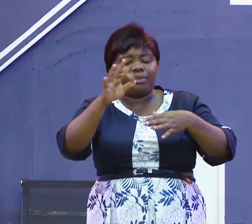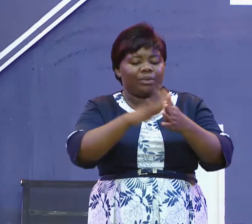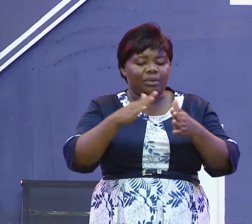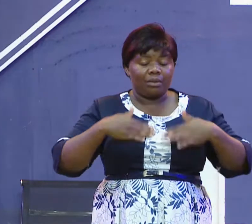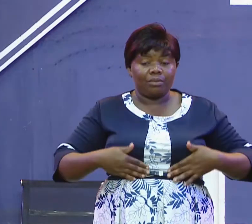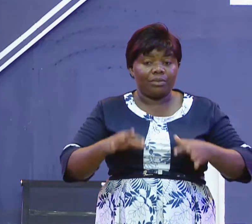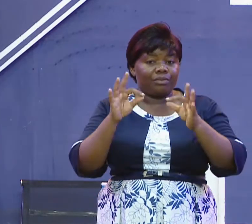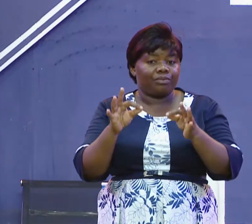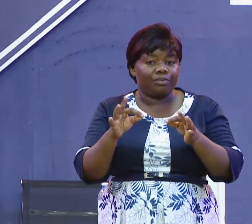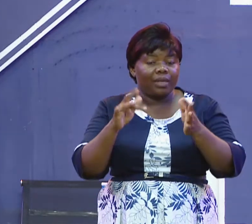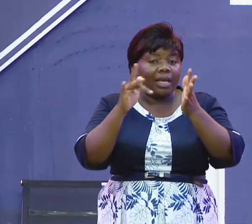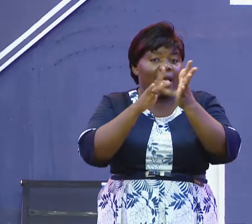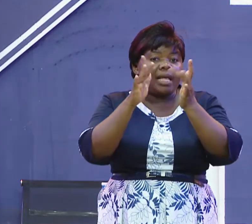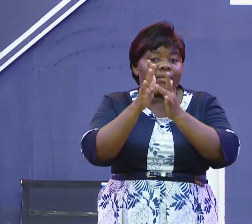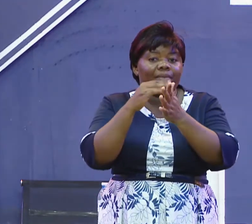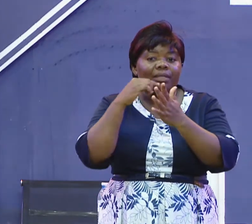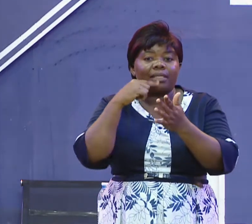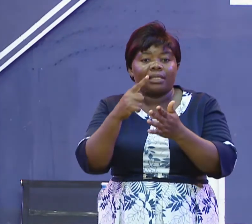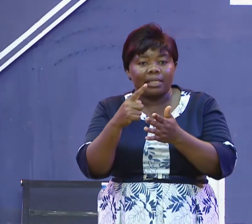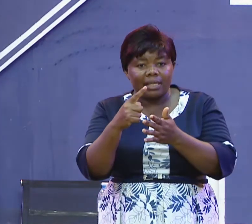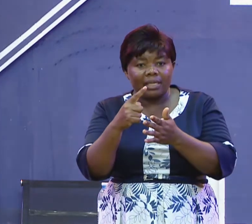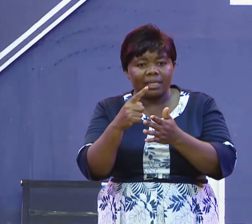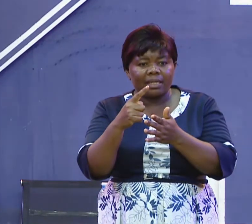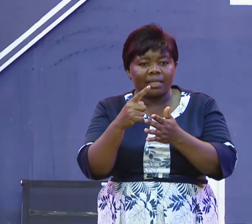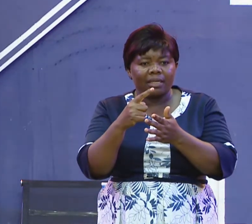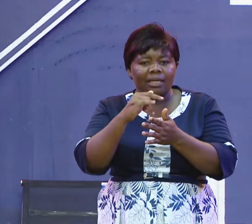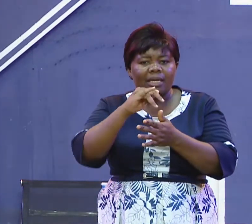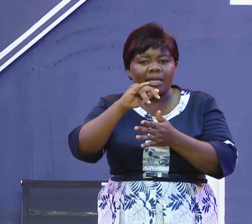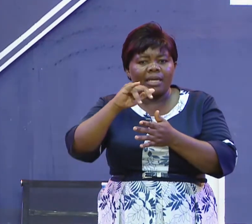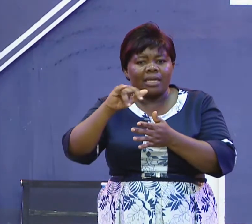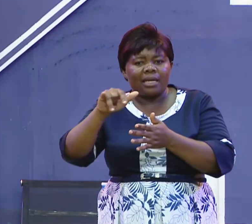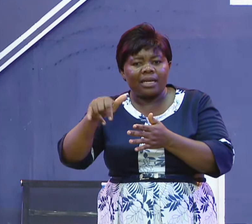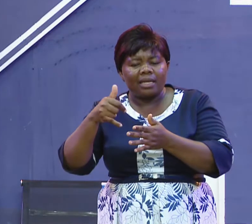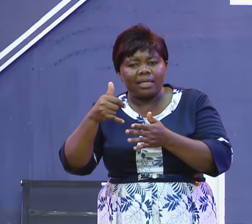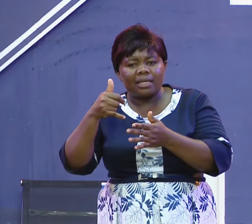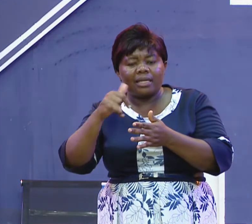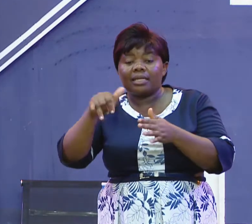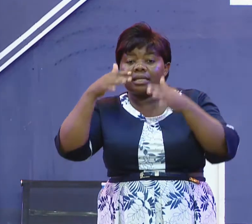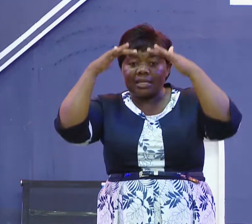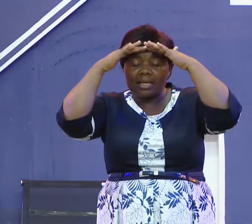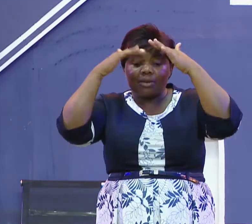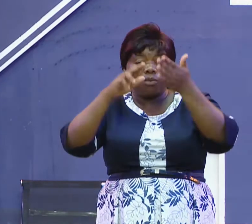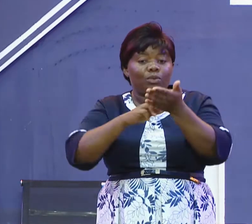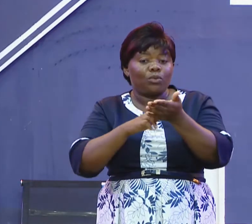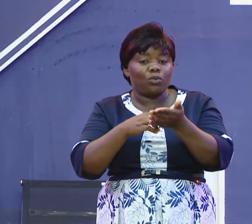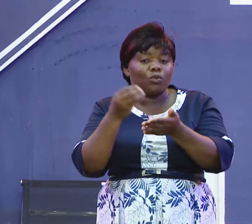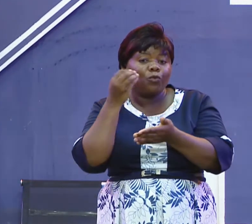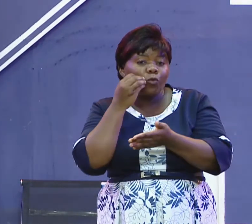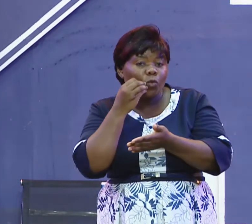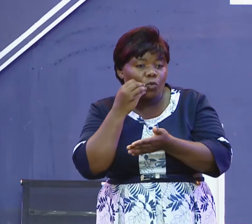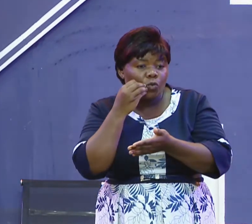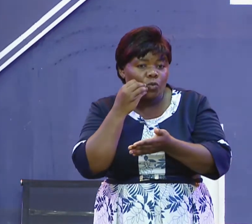separate them. Bible egamba nti Esau, Yakobo yakozesa mugoyo. The Bible says that Jacob